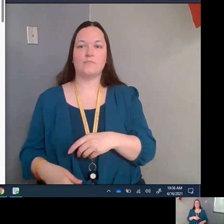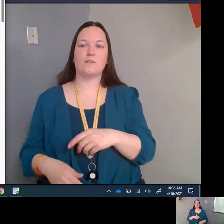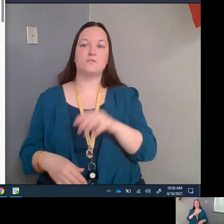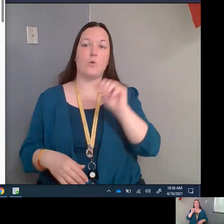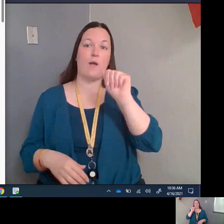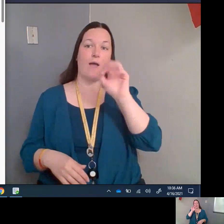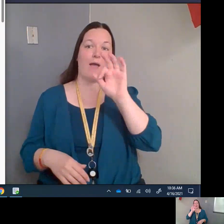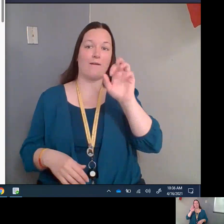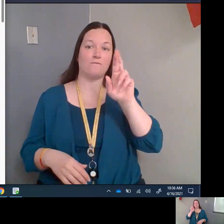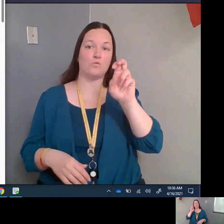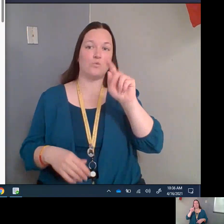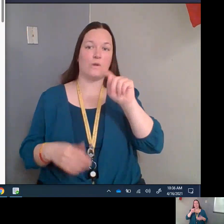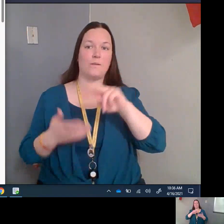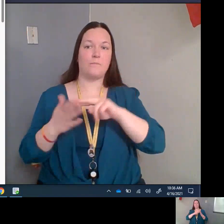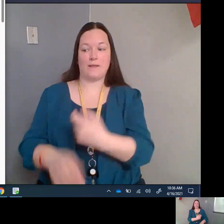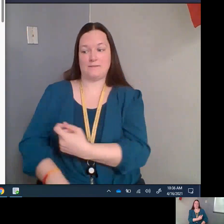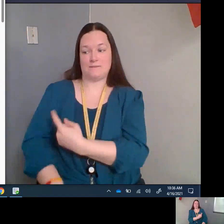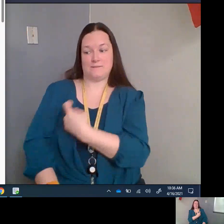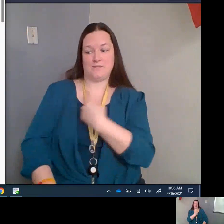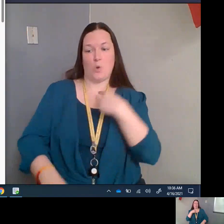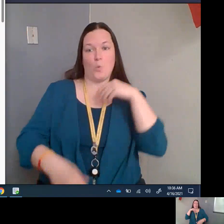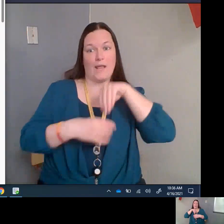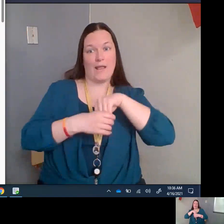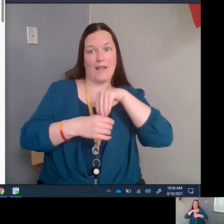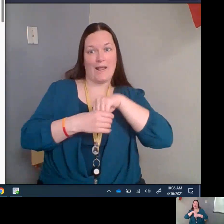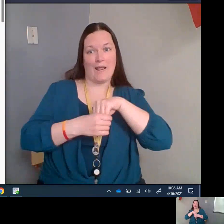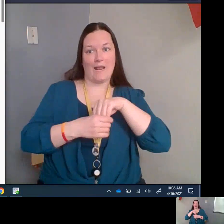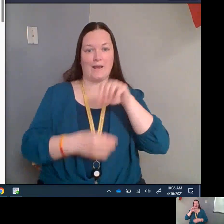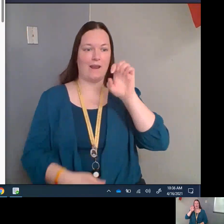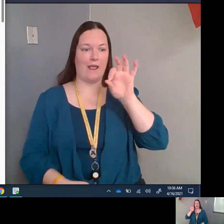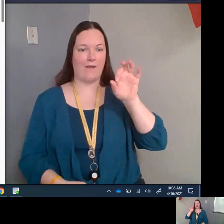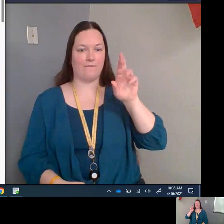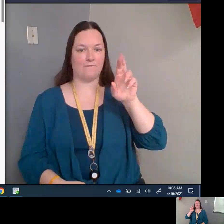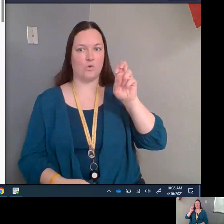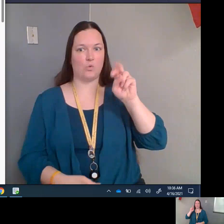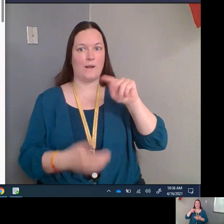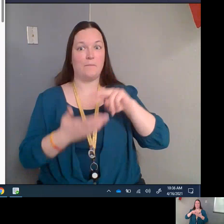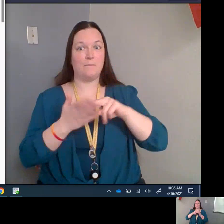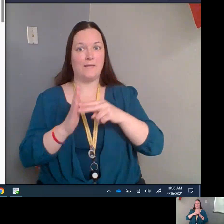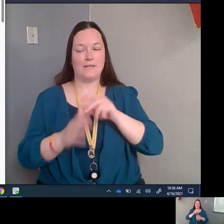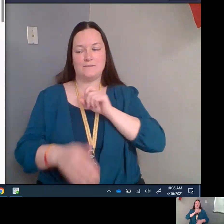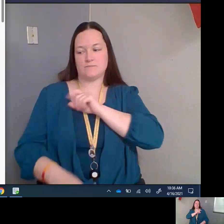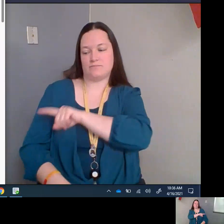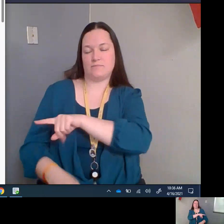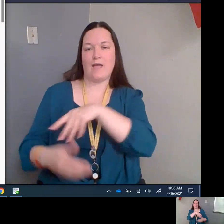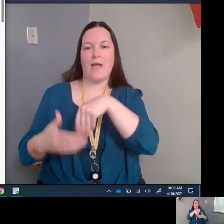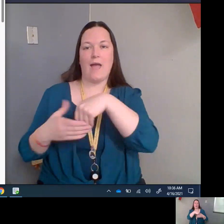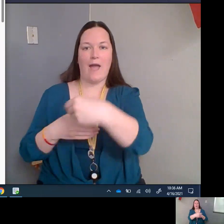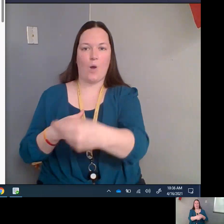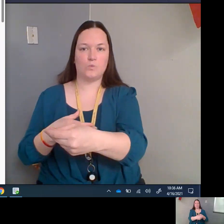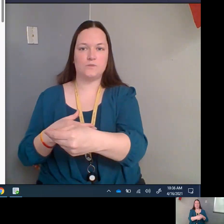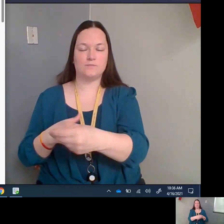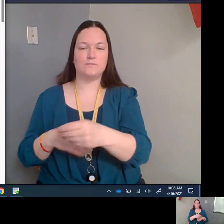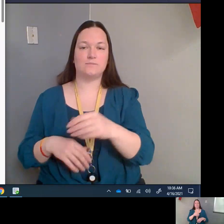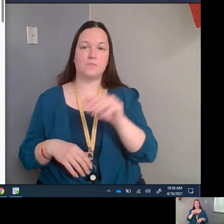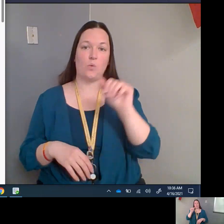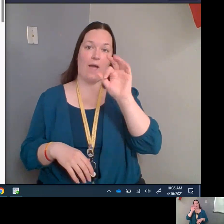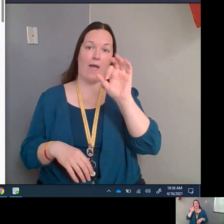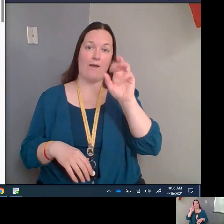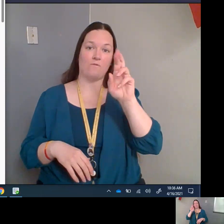conducting inward, and efferent means conducting outward. So just like in the spinal nerves, the